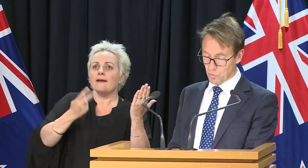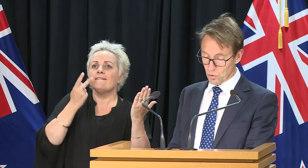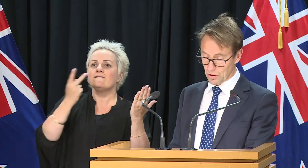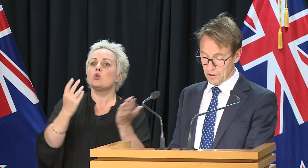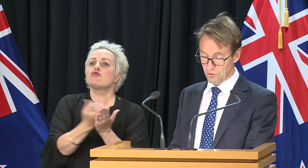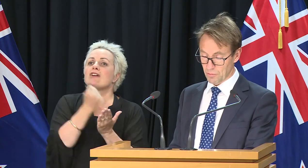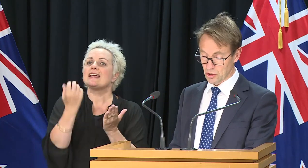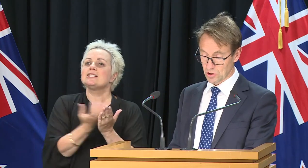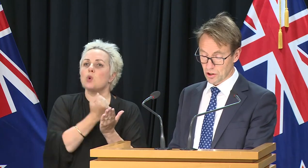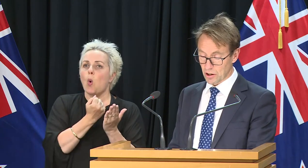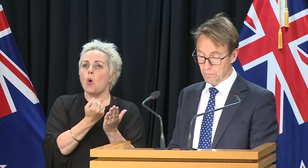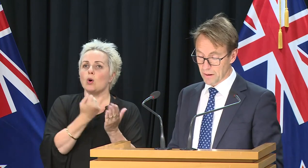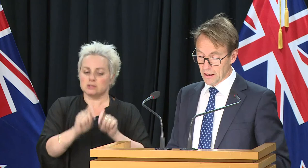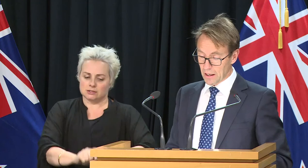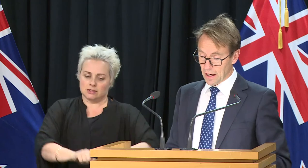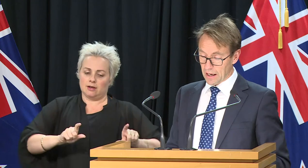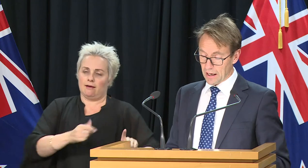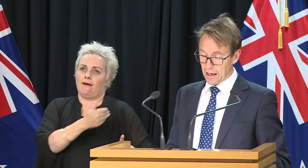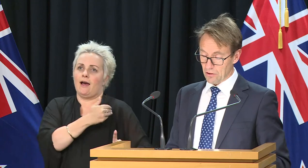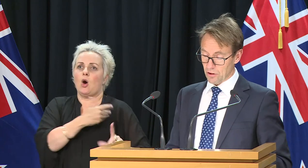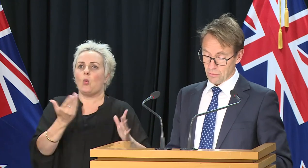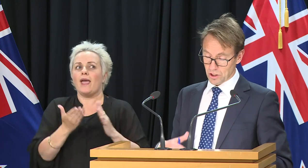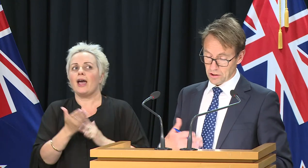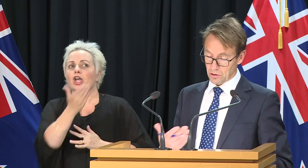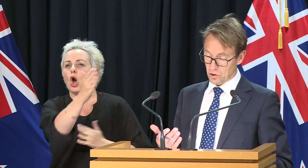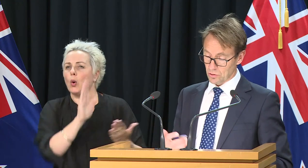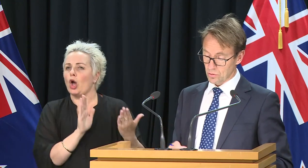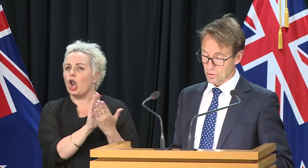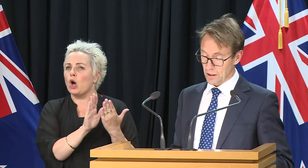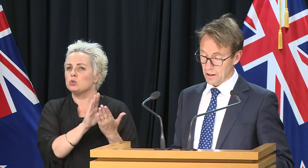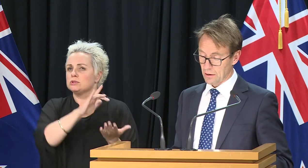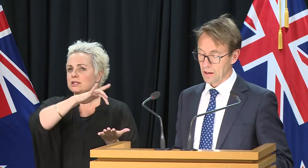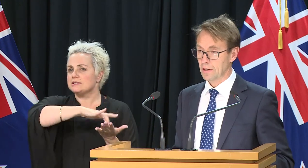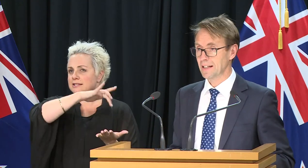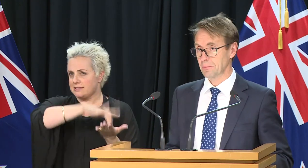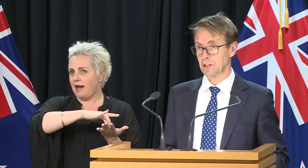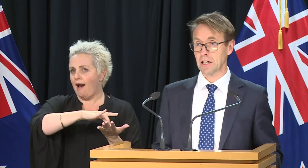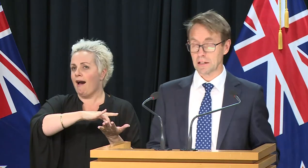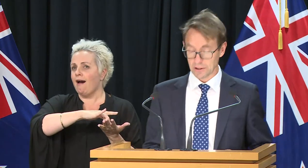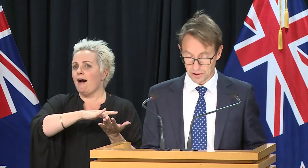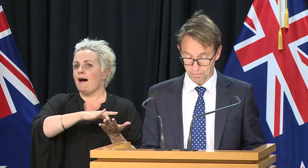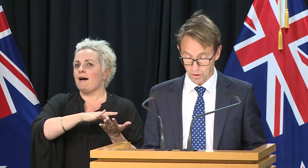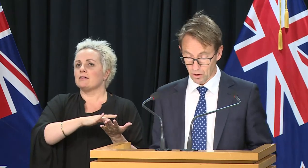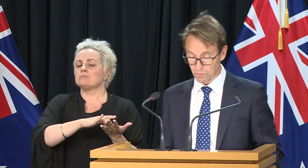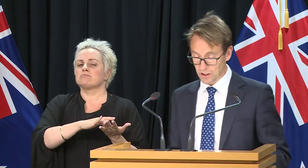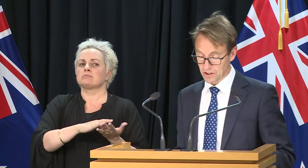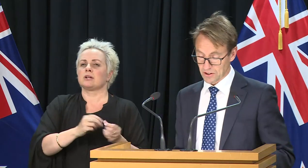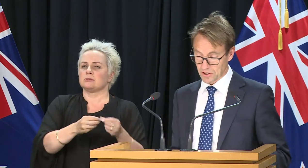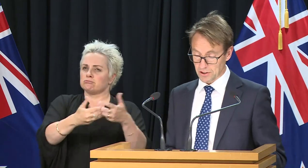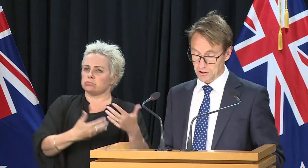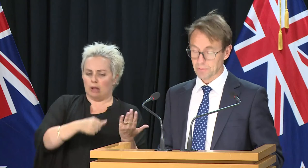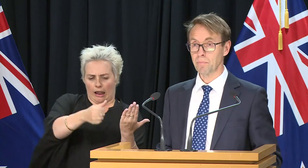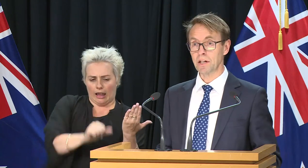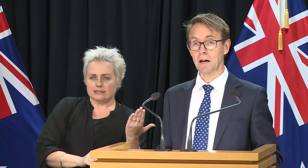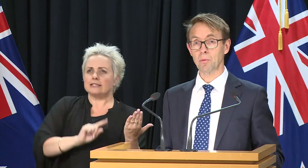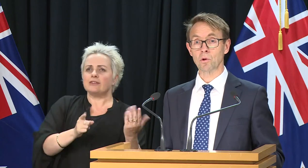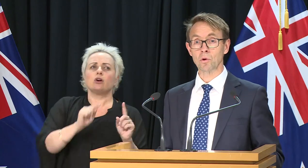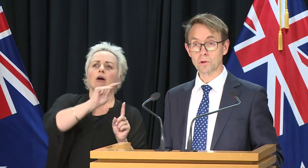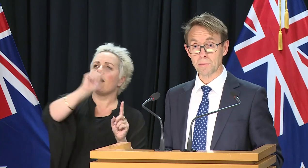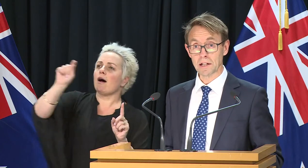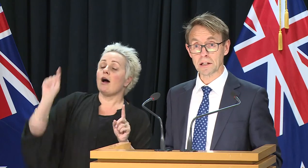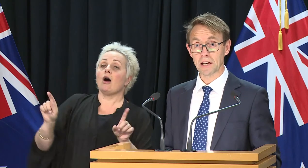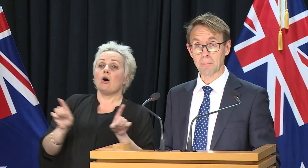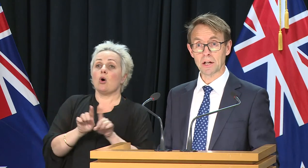part of the More Information tile, and that will take you to an up-to-date list of testing centres. The app